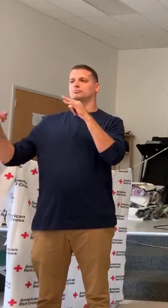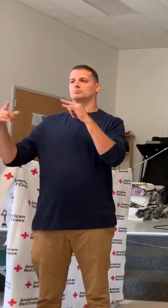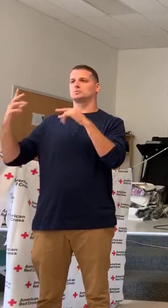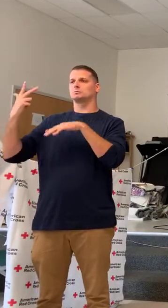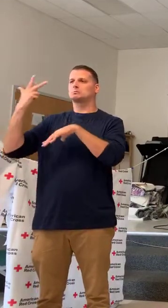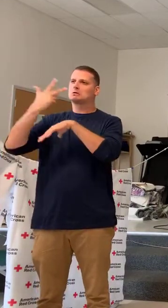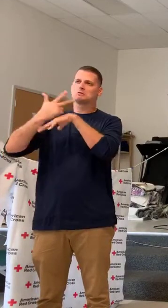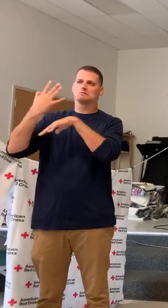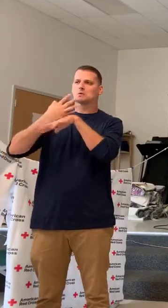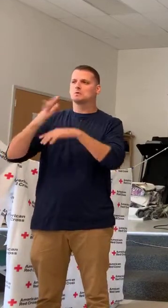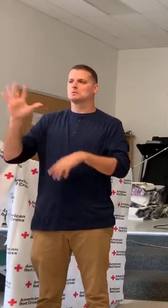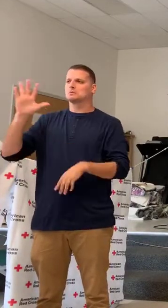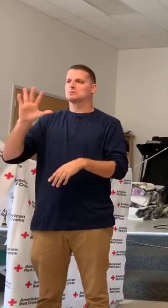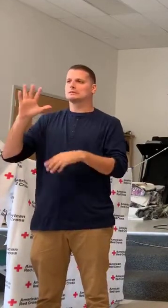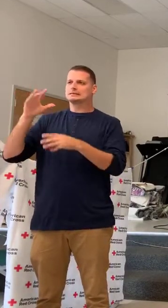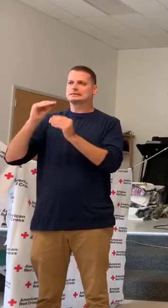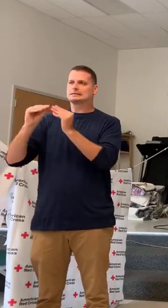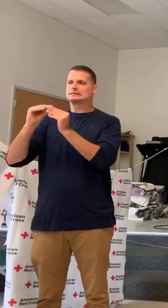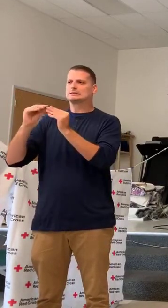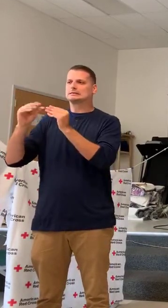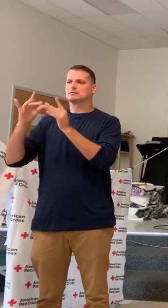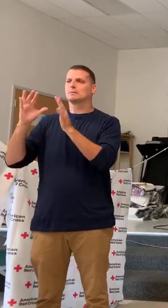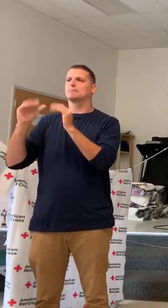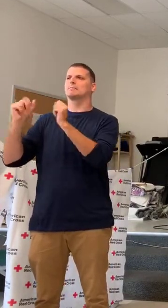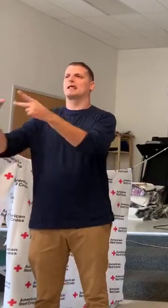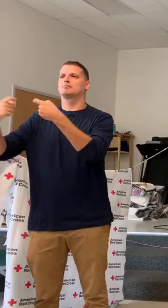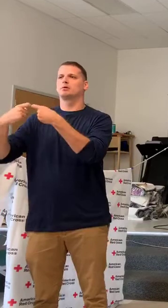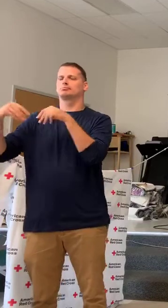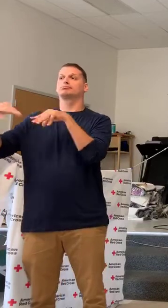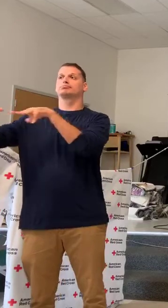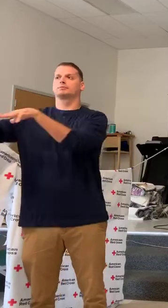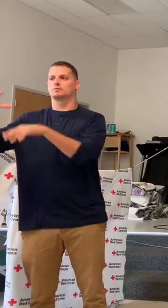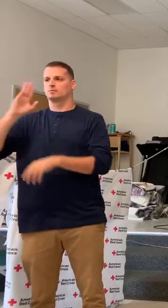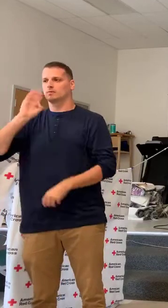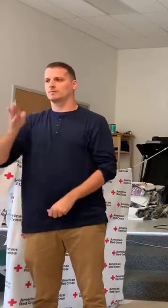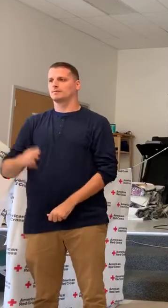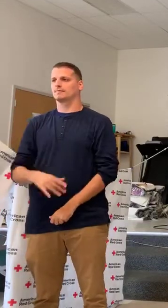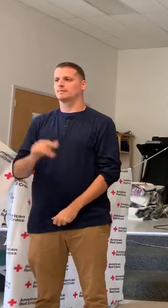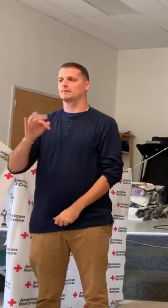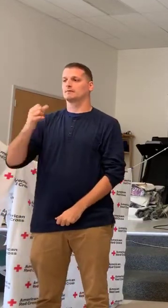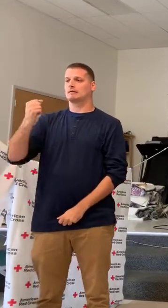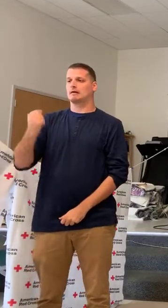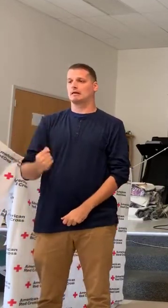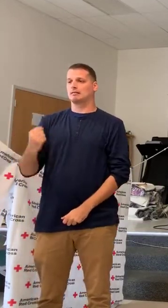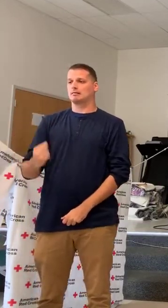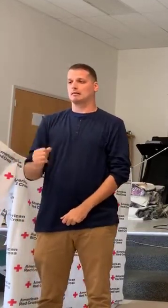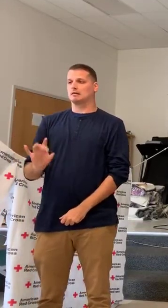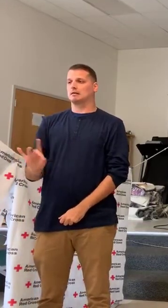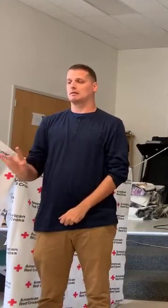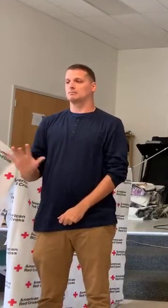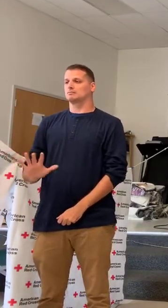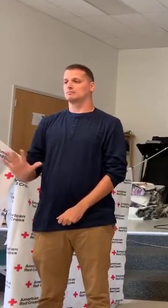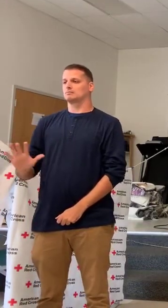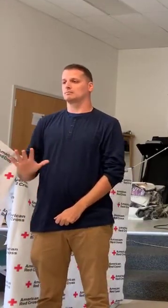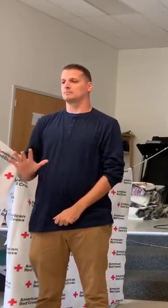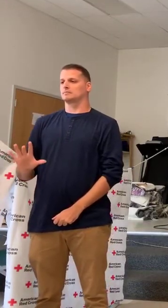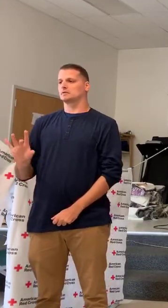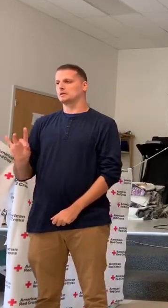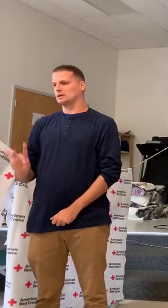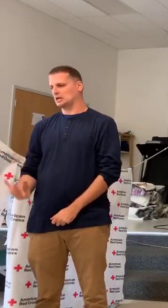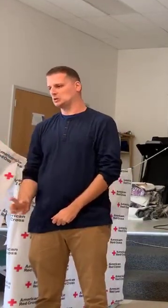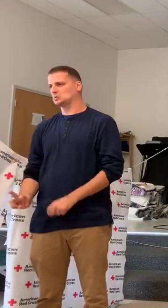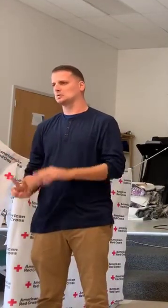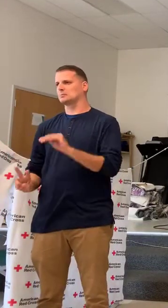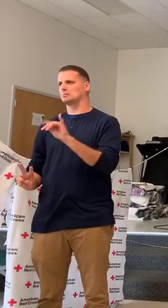that's kind of the time frame if you live south of 88 down to 82 mile,